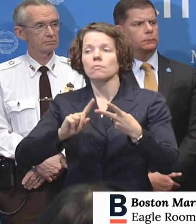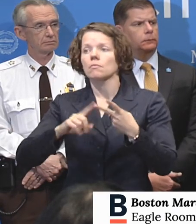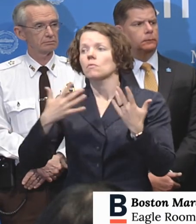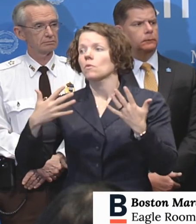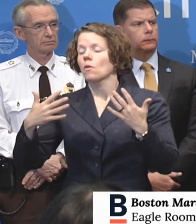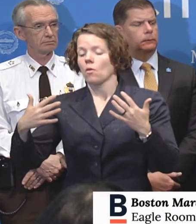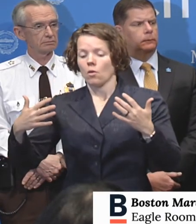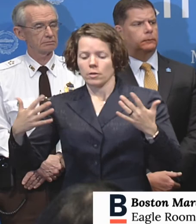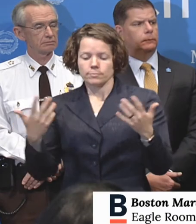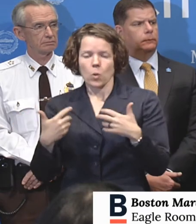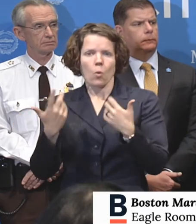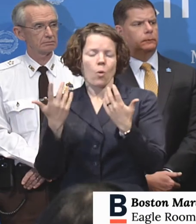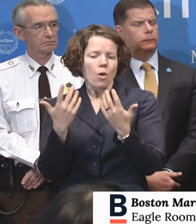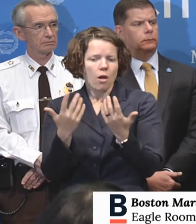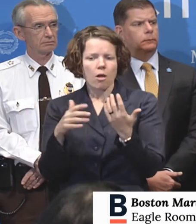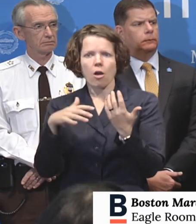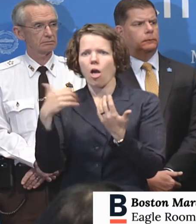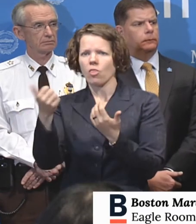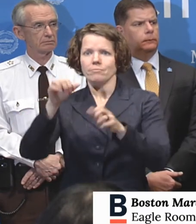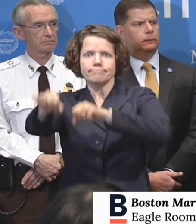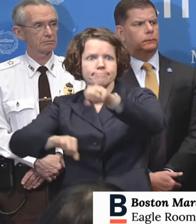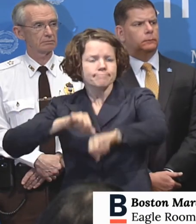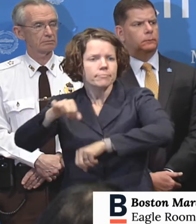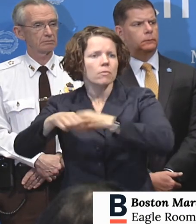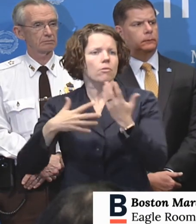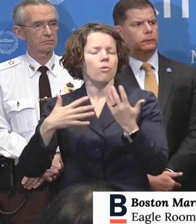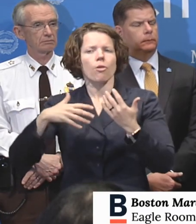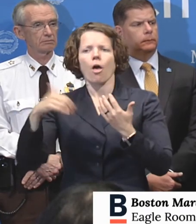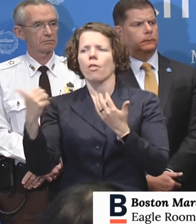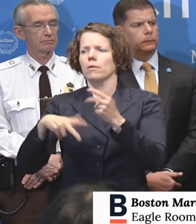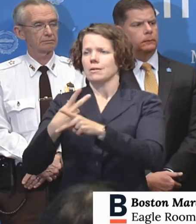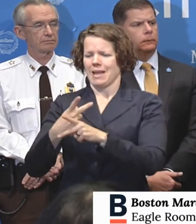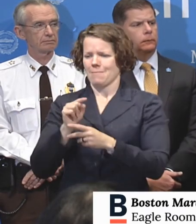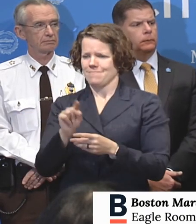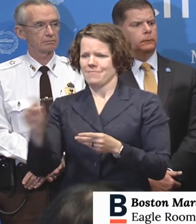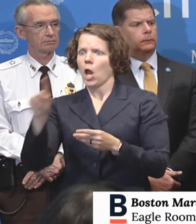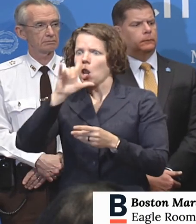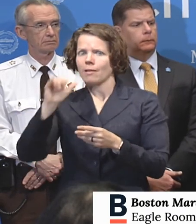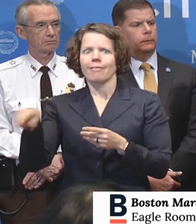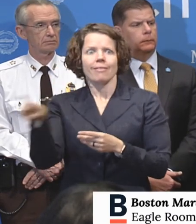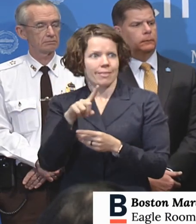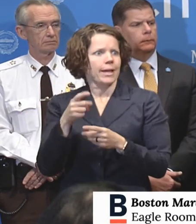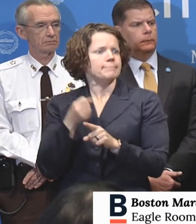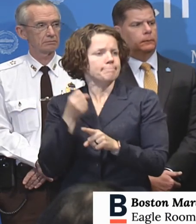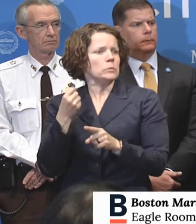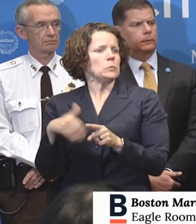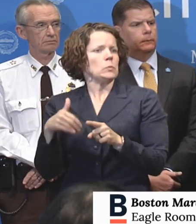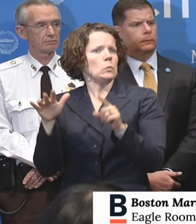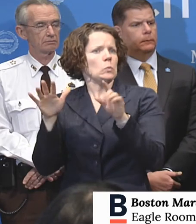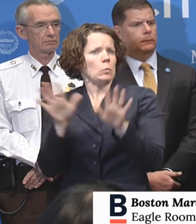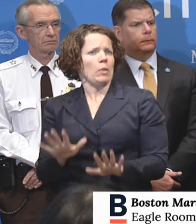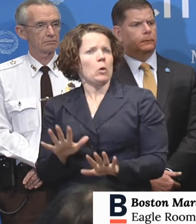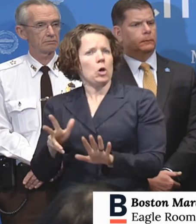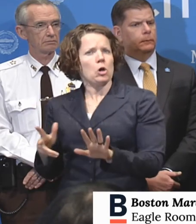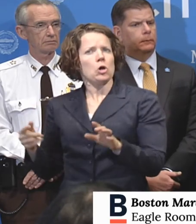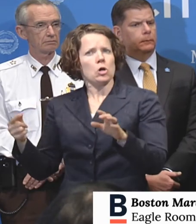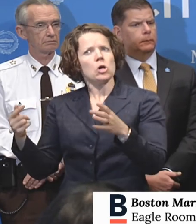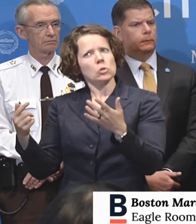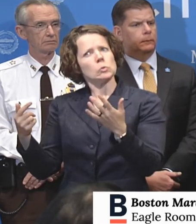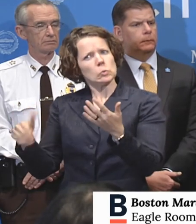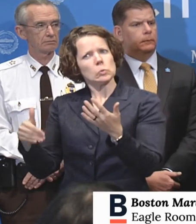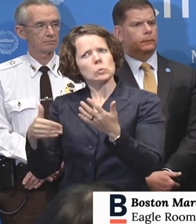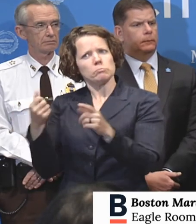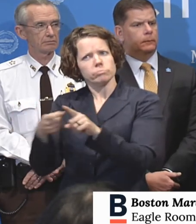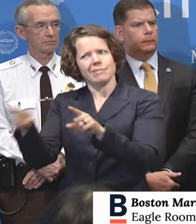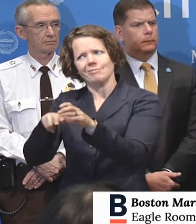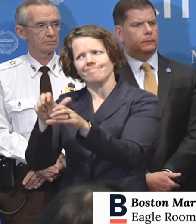some special contact with the ground. So what we decided yesterday was that we should